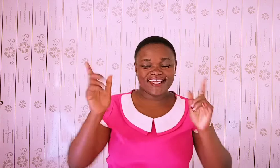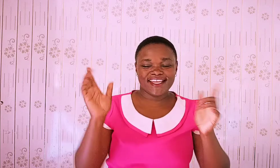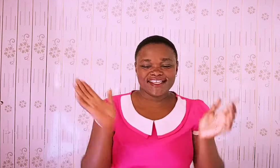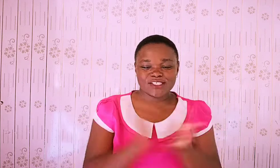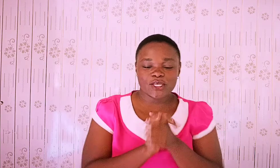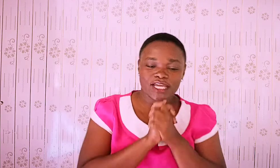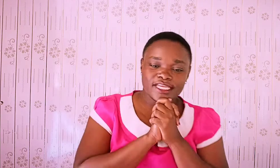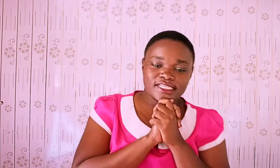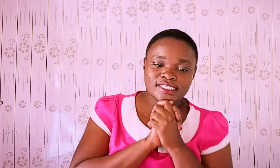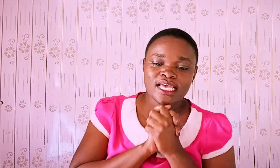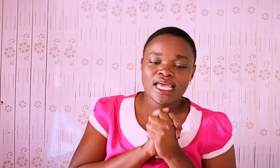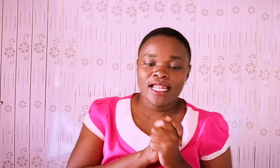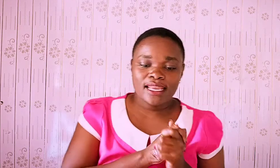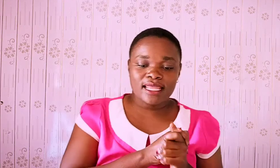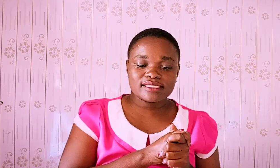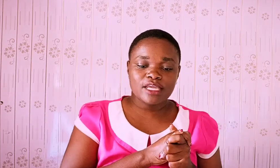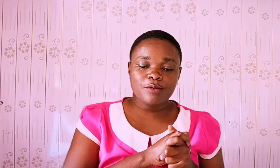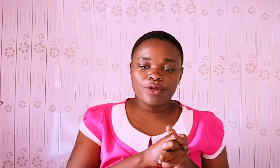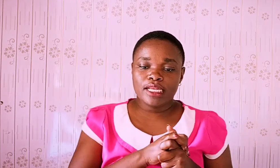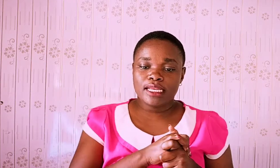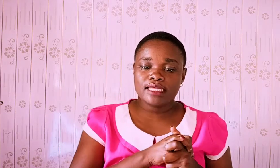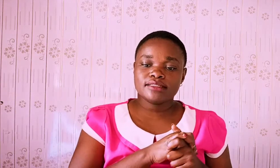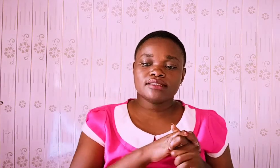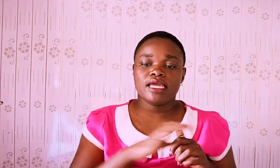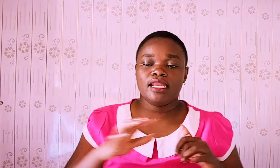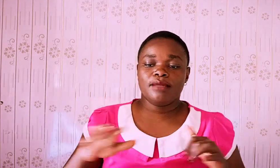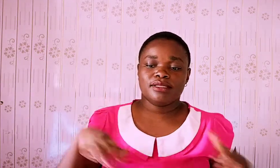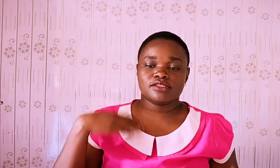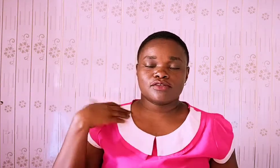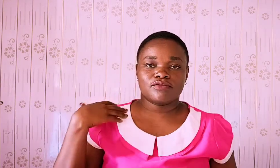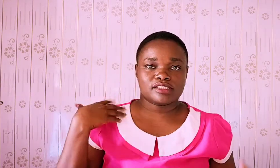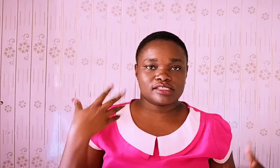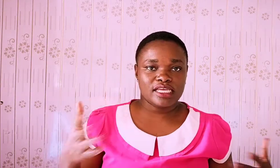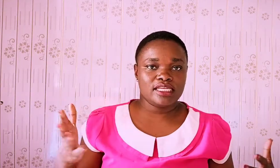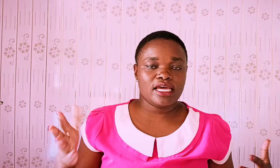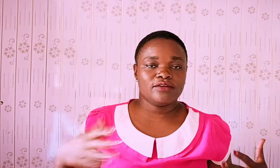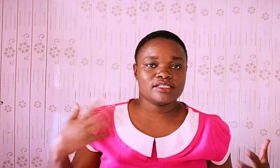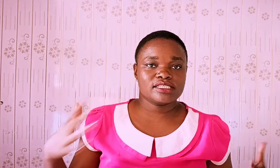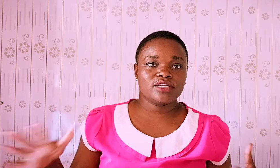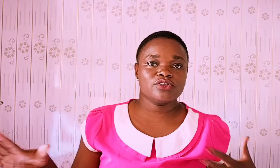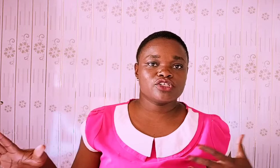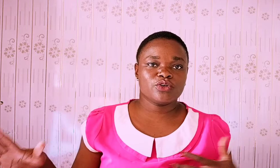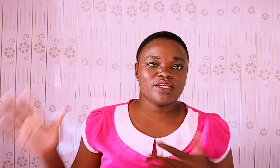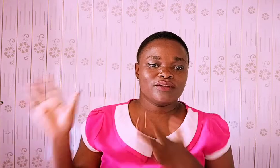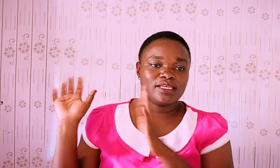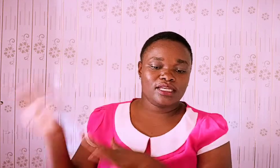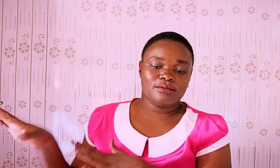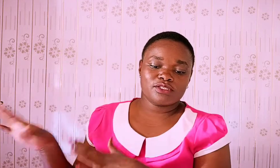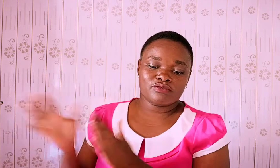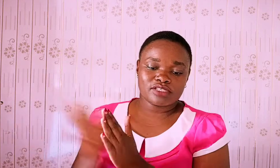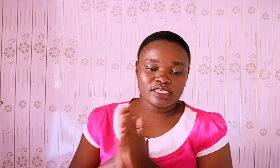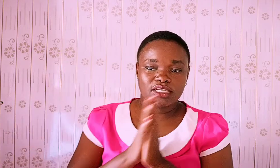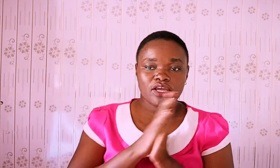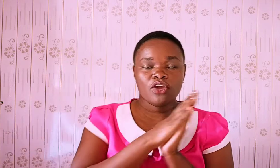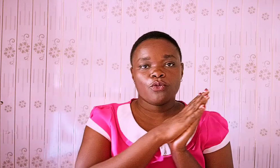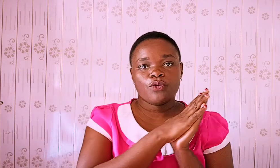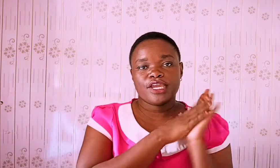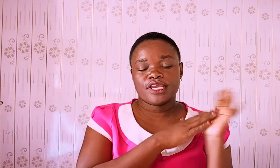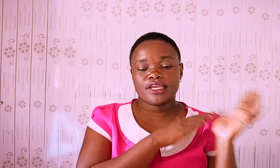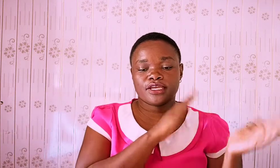sharing. So guys, last time we learned elements of a sign and we're still continuing with the elements of a sign.